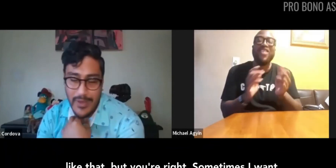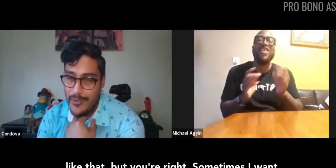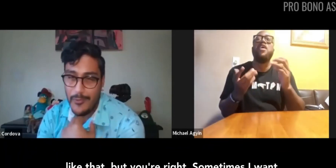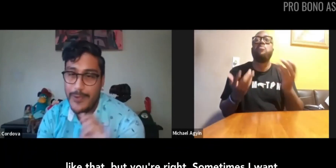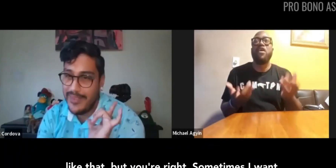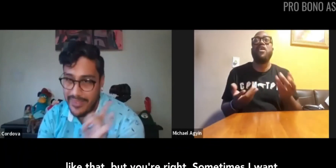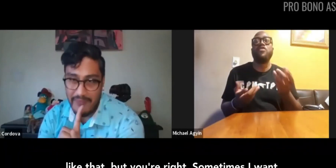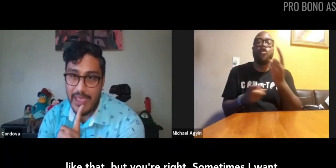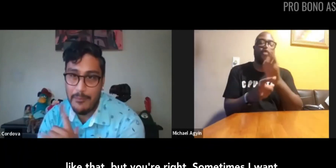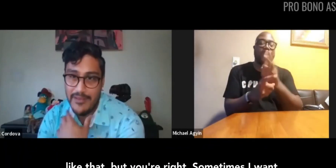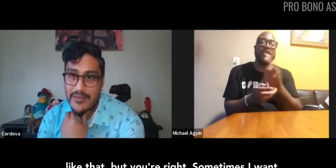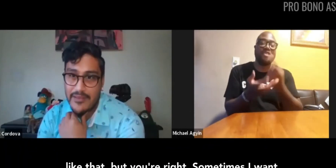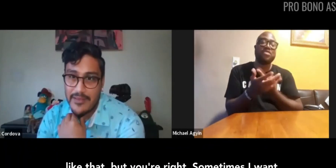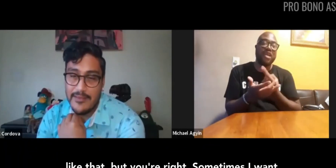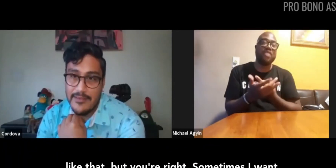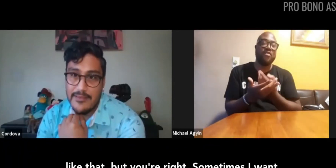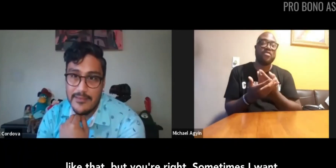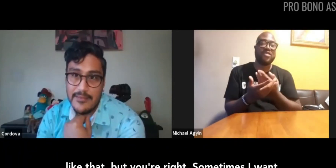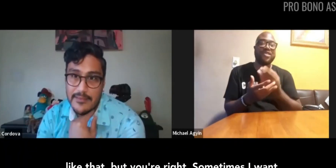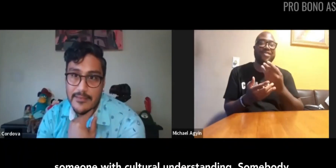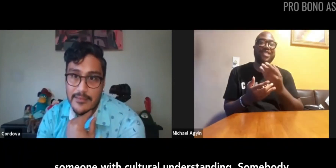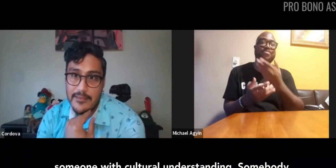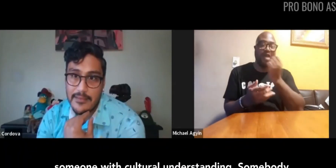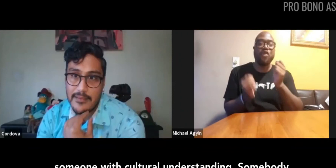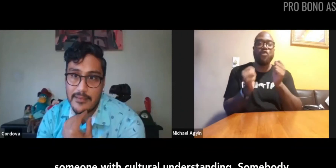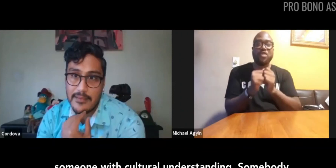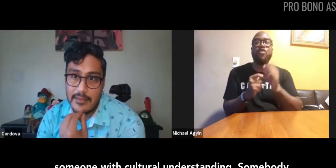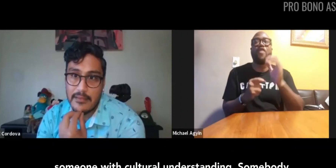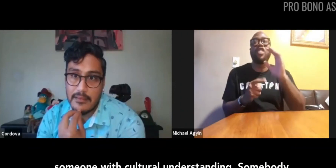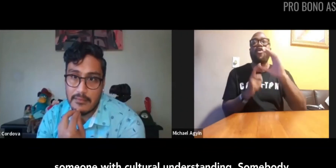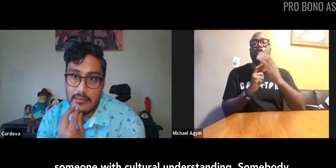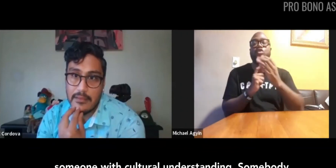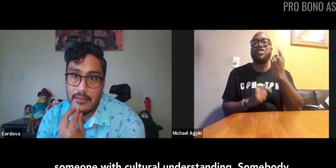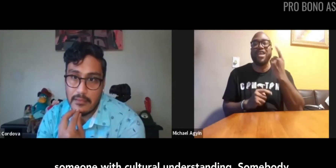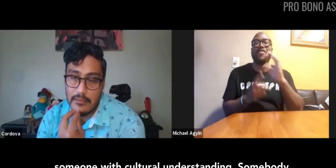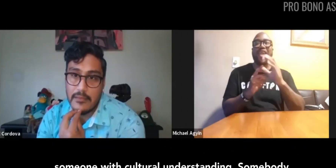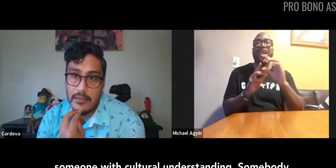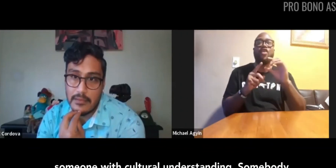right. Sometimes I want someone with cultural understanding.